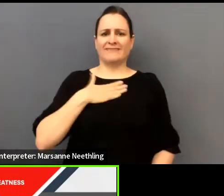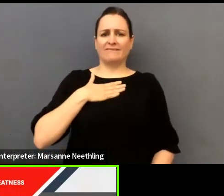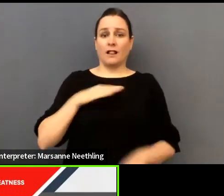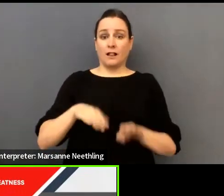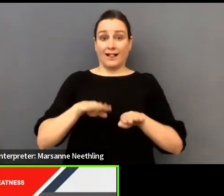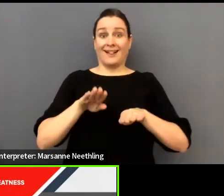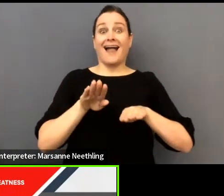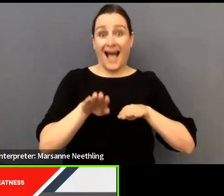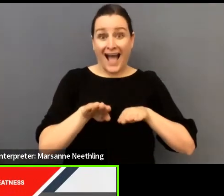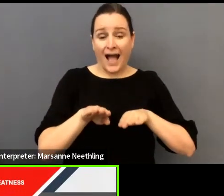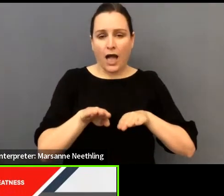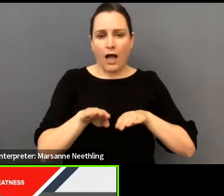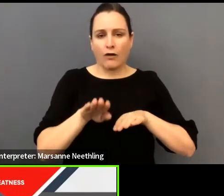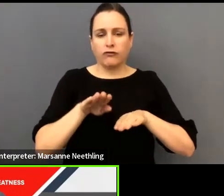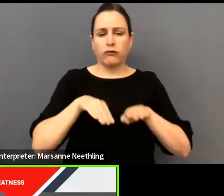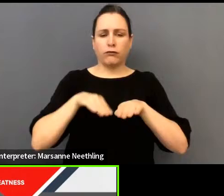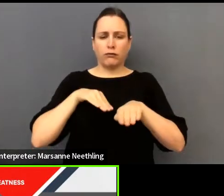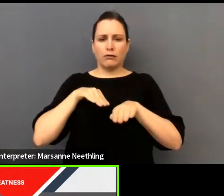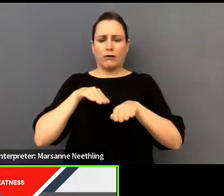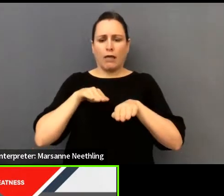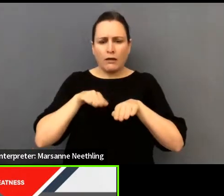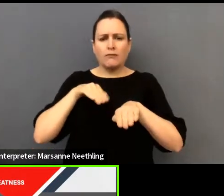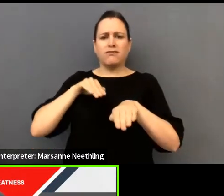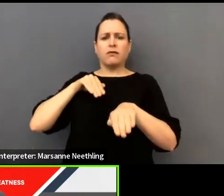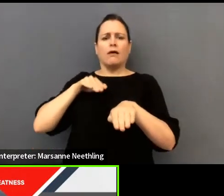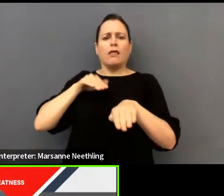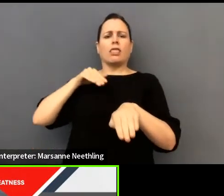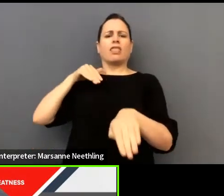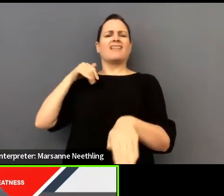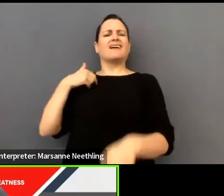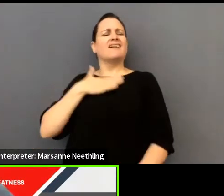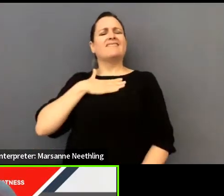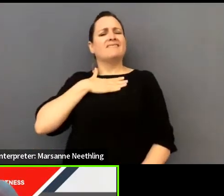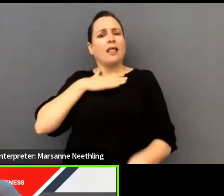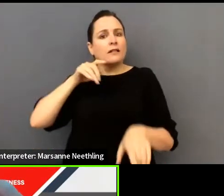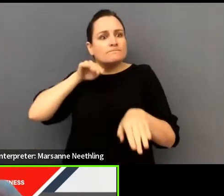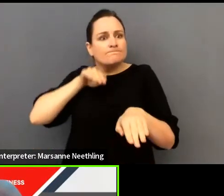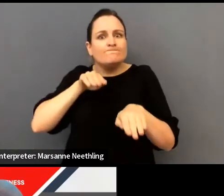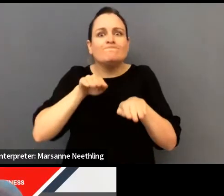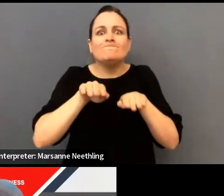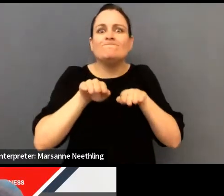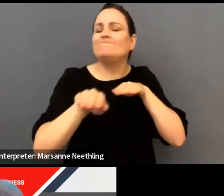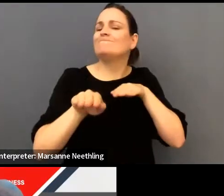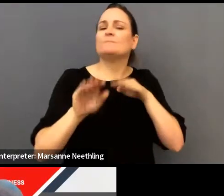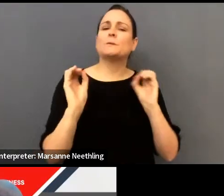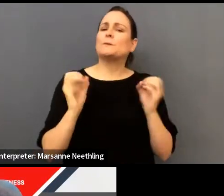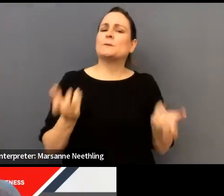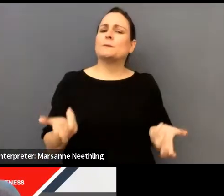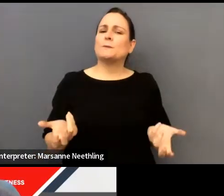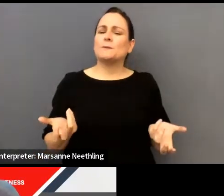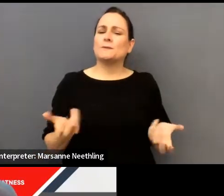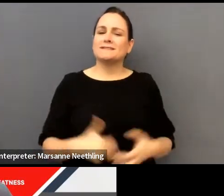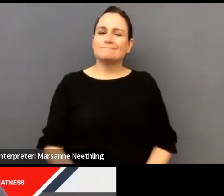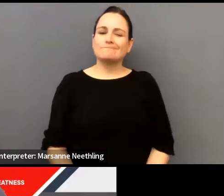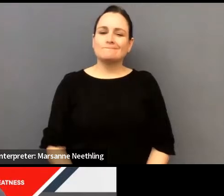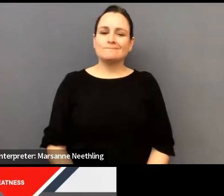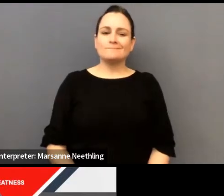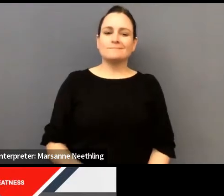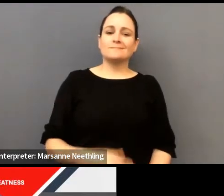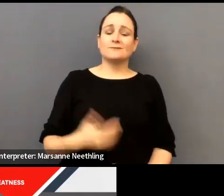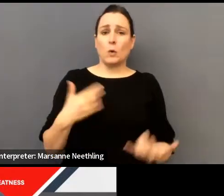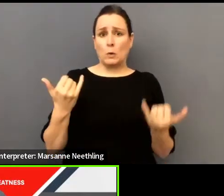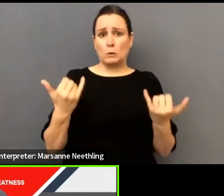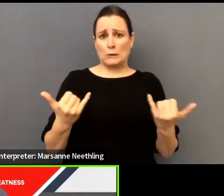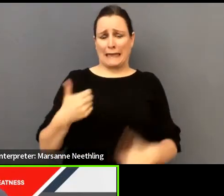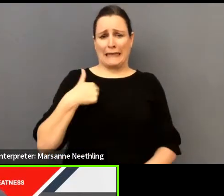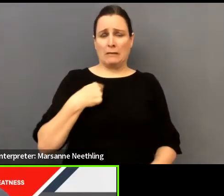whole time. Maybe I'm just creating or mentioning challenges today,